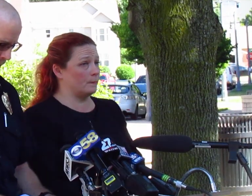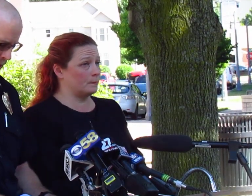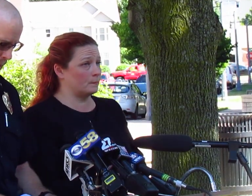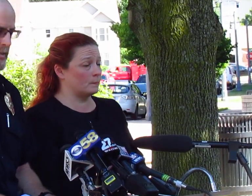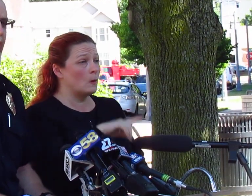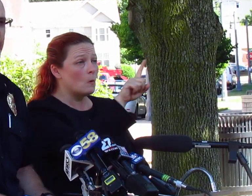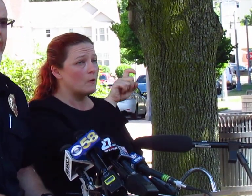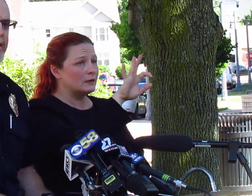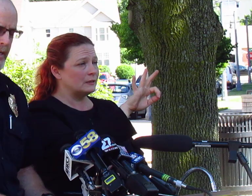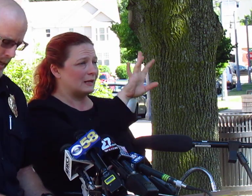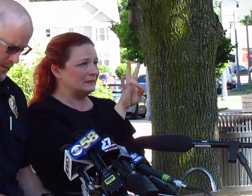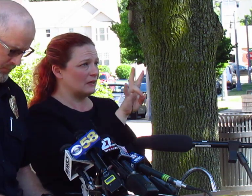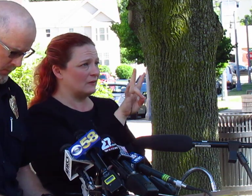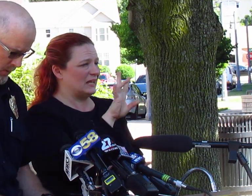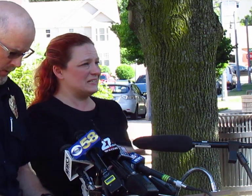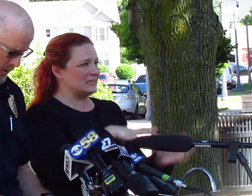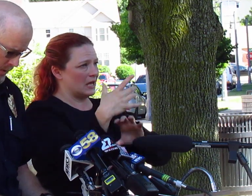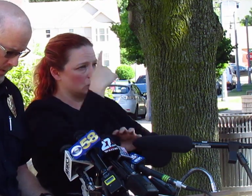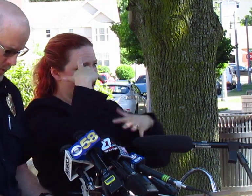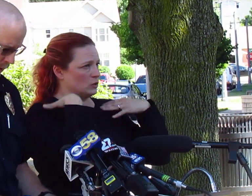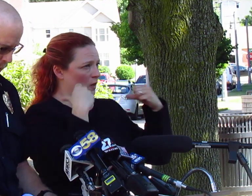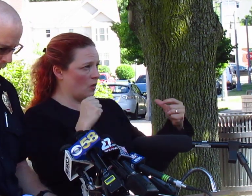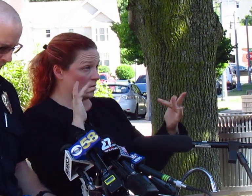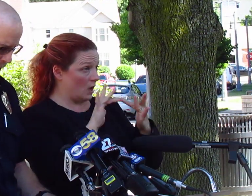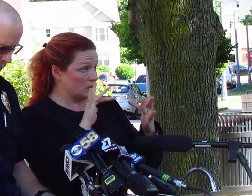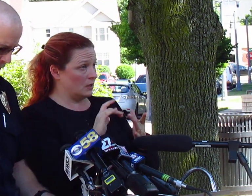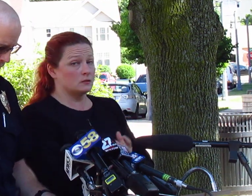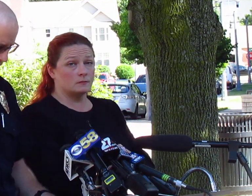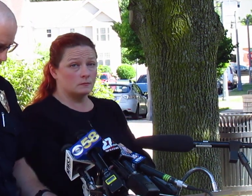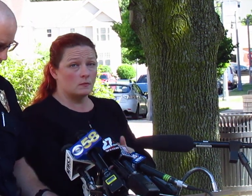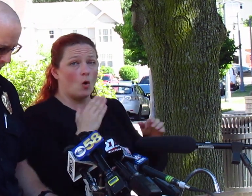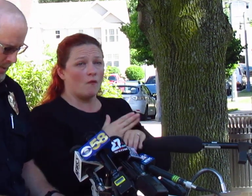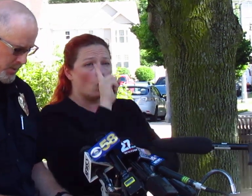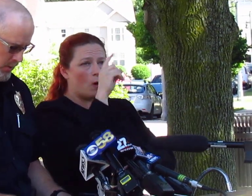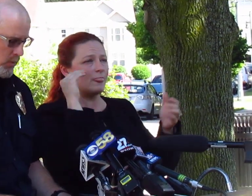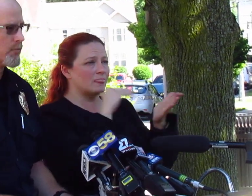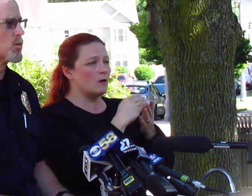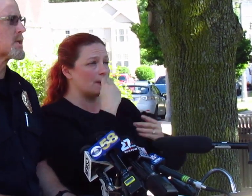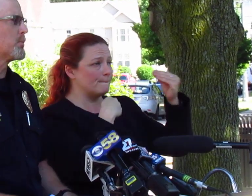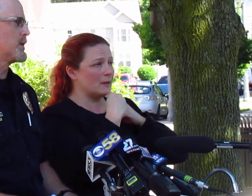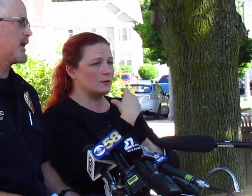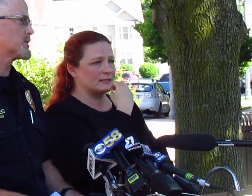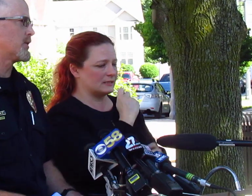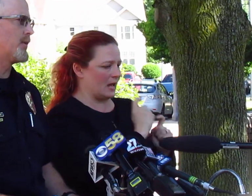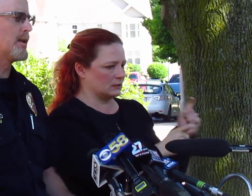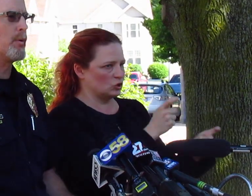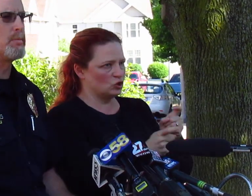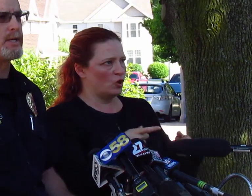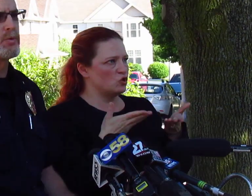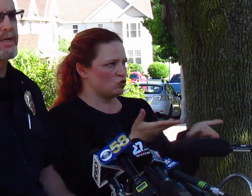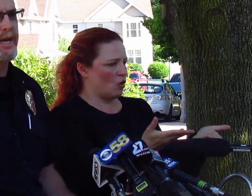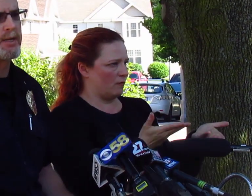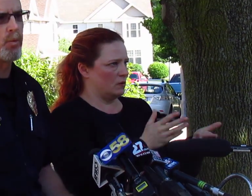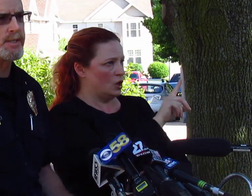197 disaster mental health contacts. There was over 1,000 meals and snacks served over those couple of days of the event. That